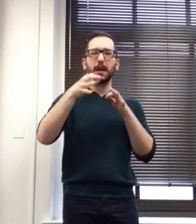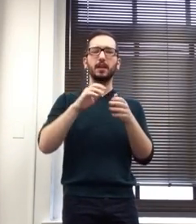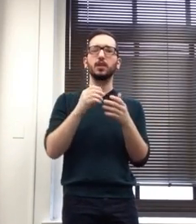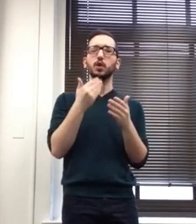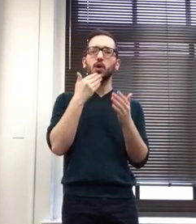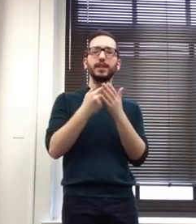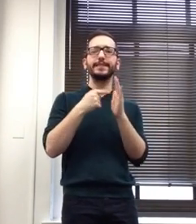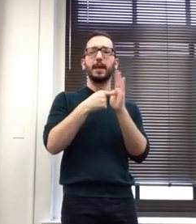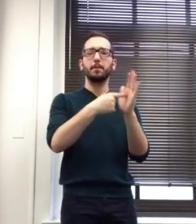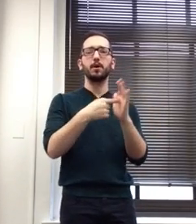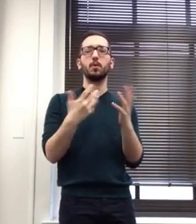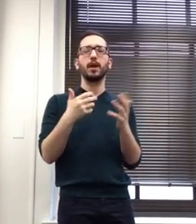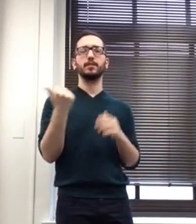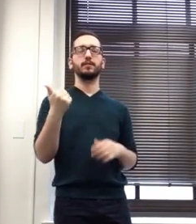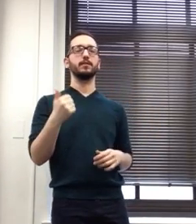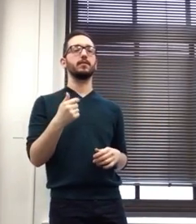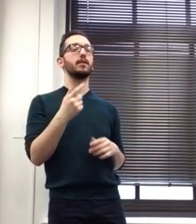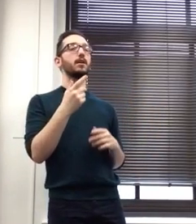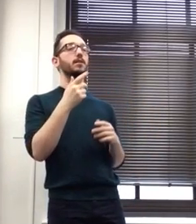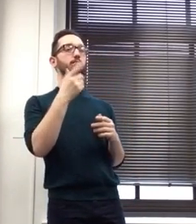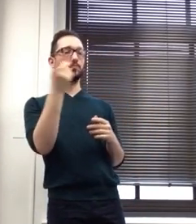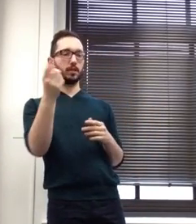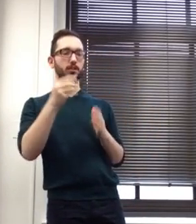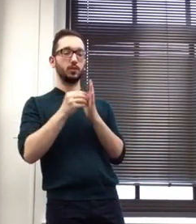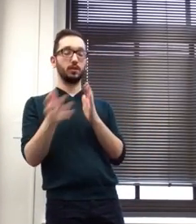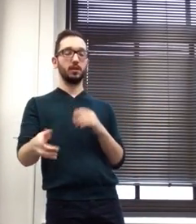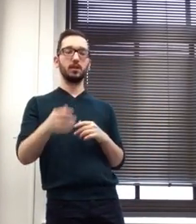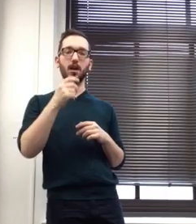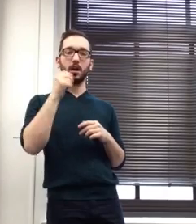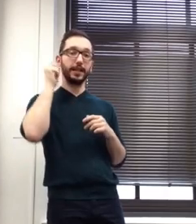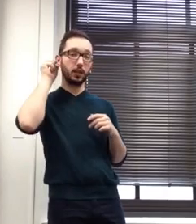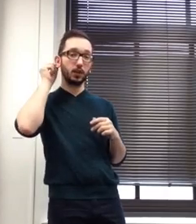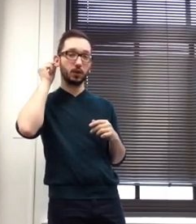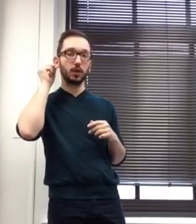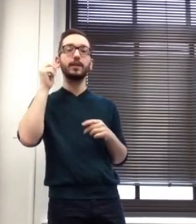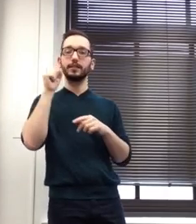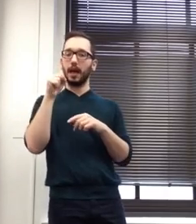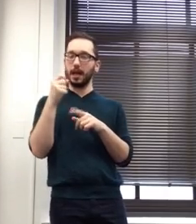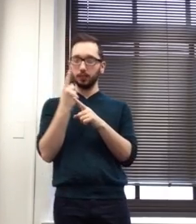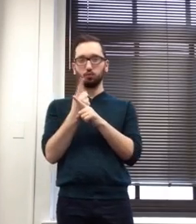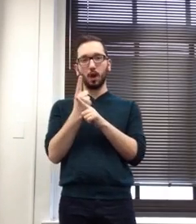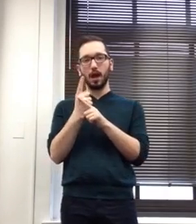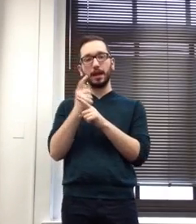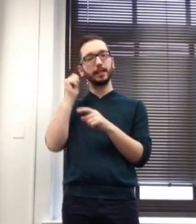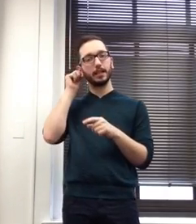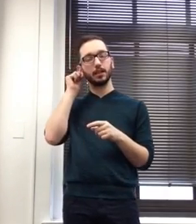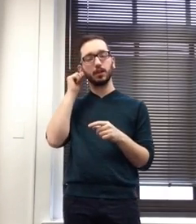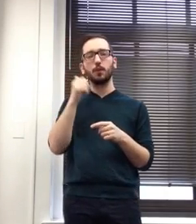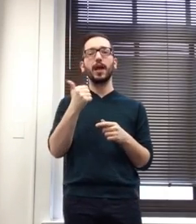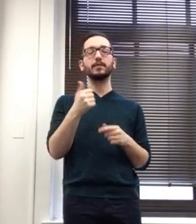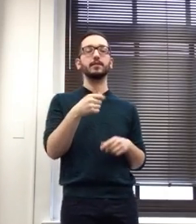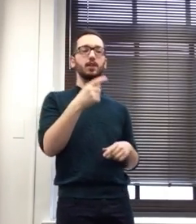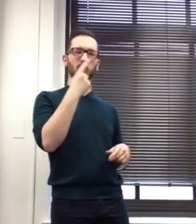right here, where else? Where else? Go. Your nose. Tip of your nose. Do this. Tell me something about cartilage now.